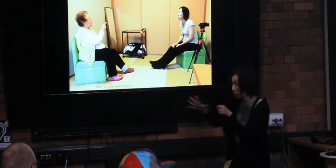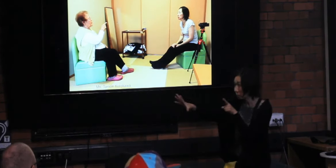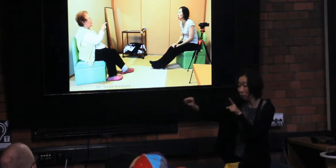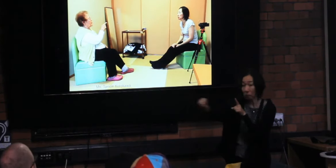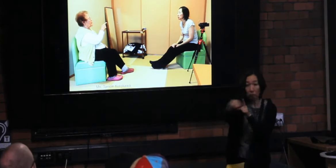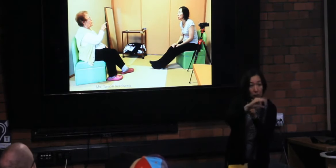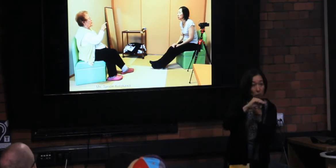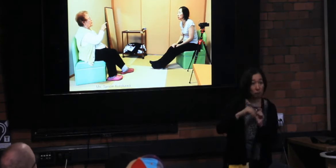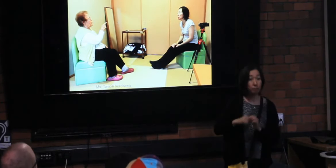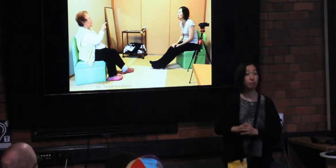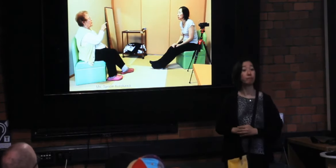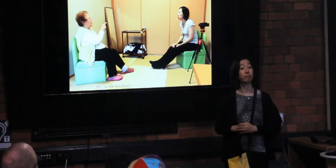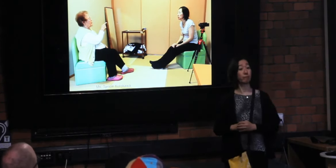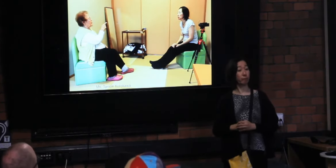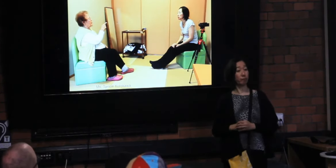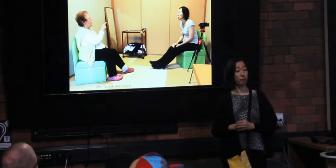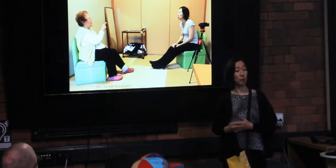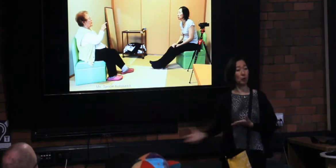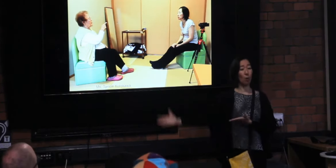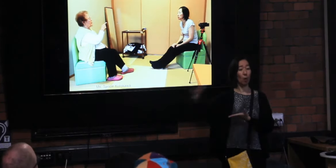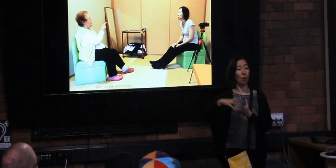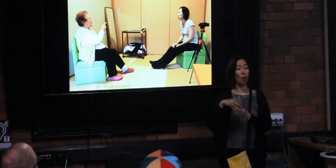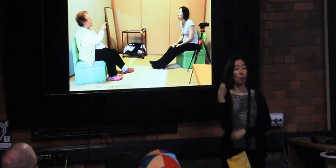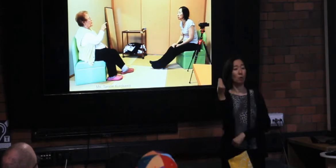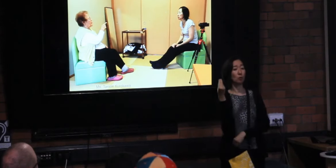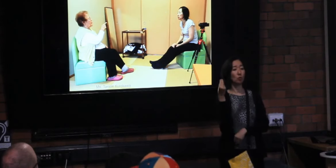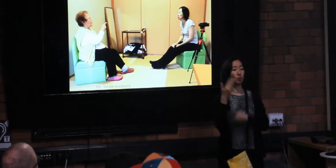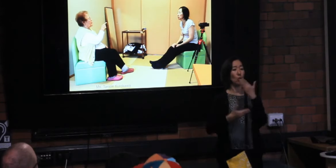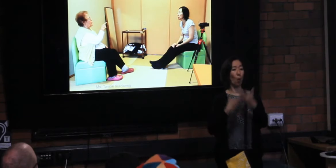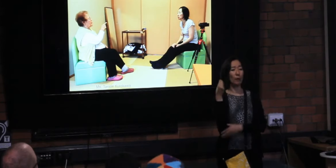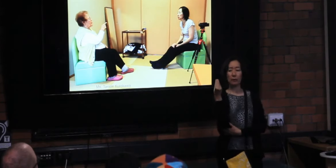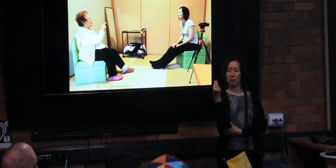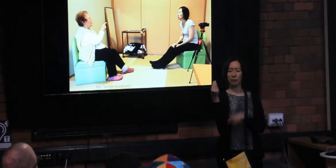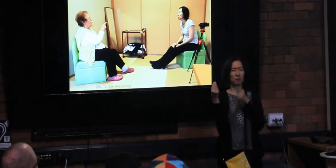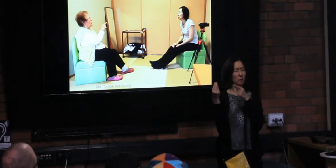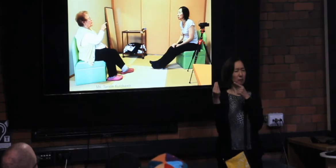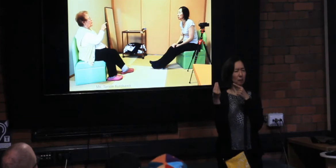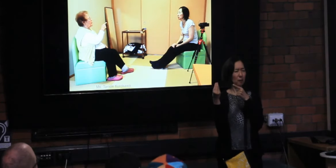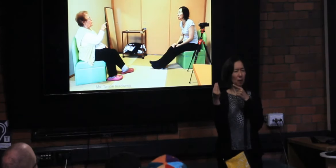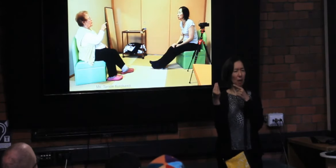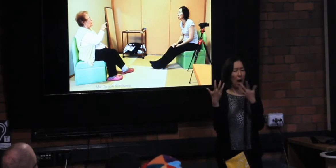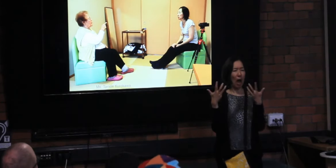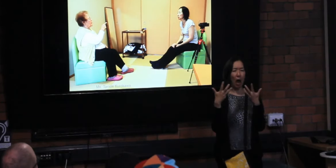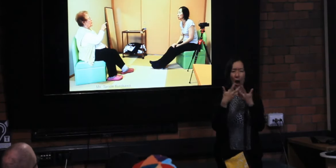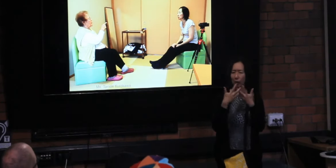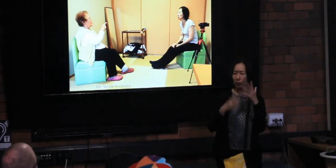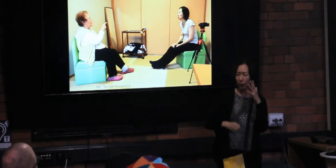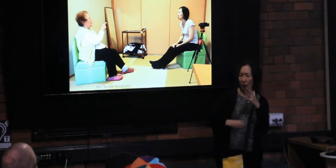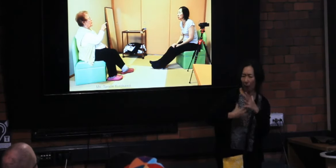a crucial, critical time for me to gather these stories of this generation of deaf Japanese people.